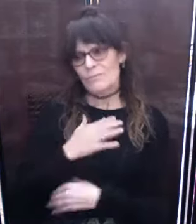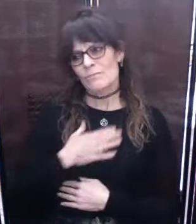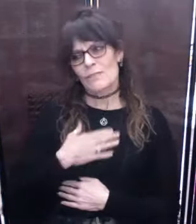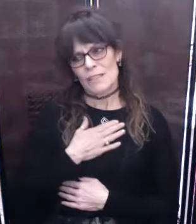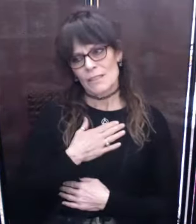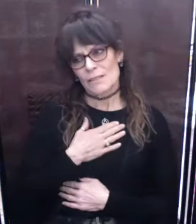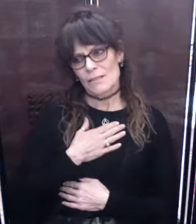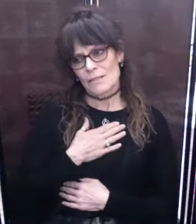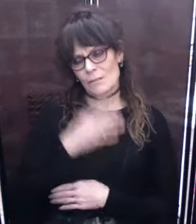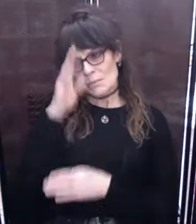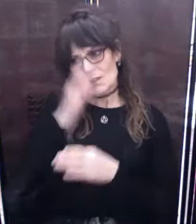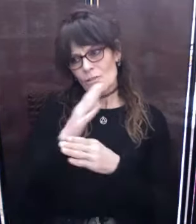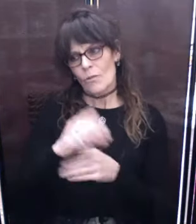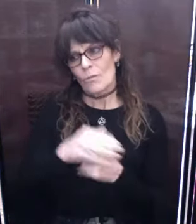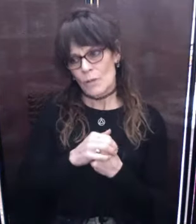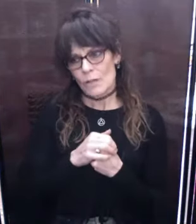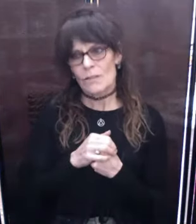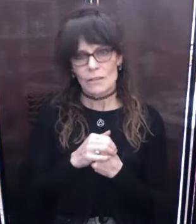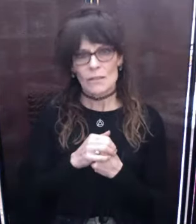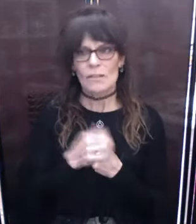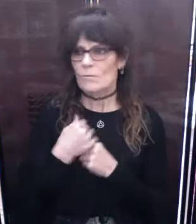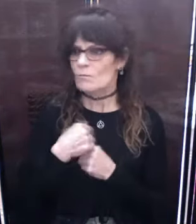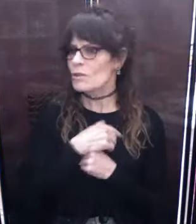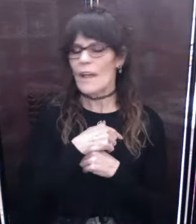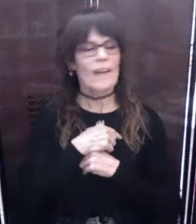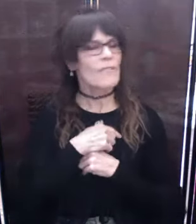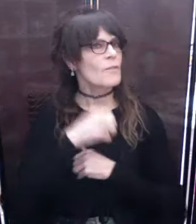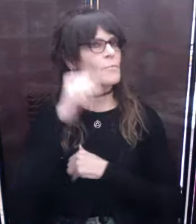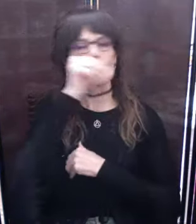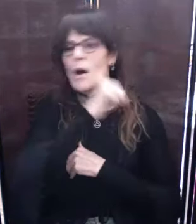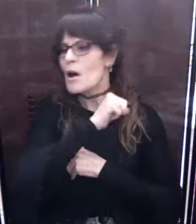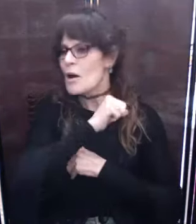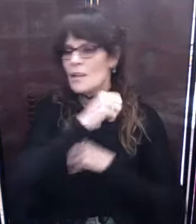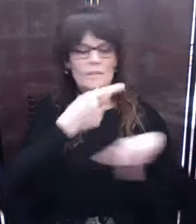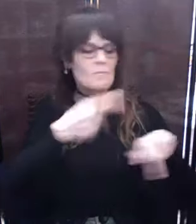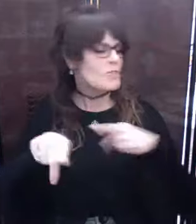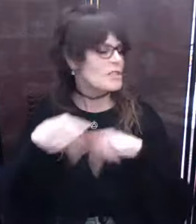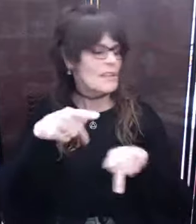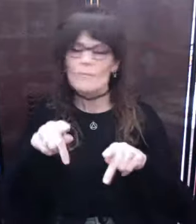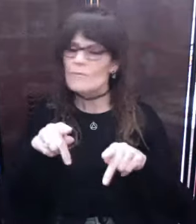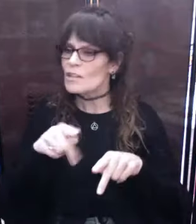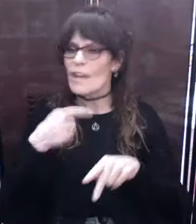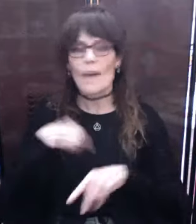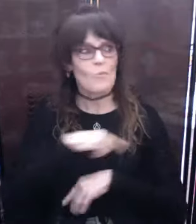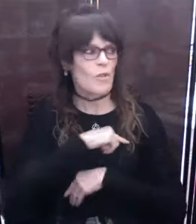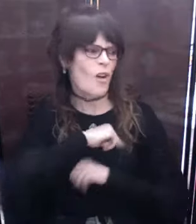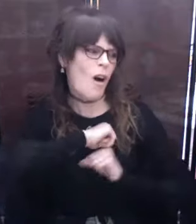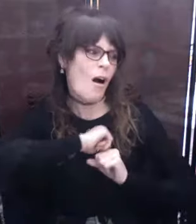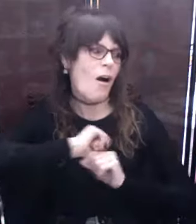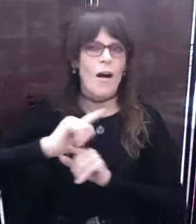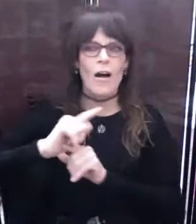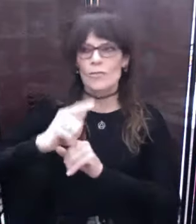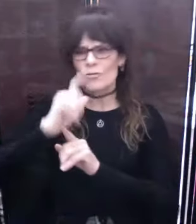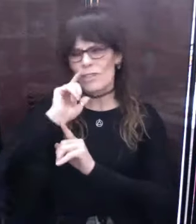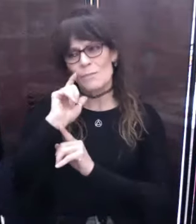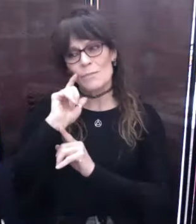If you want to, we're going to have open bar at the reception afterwards, and we're all going to drink and we'll have a great time. But at the church during